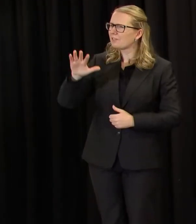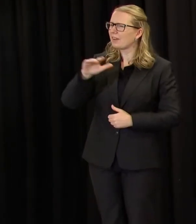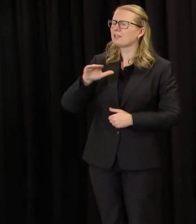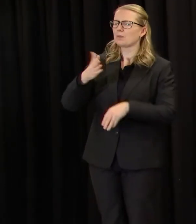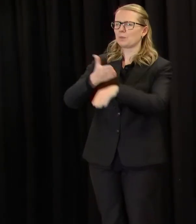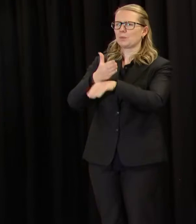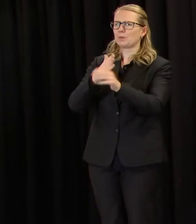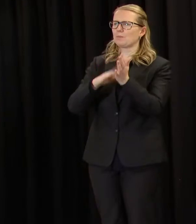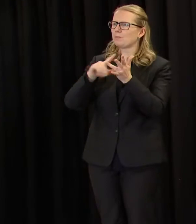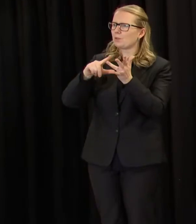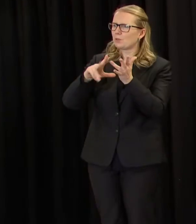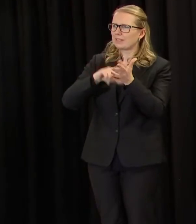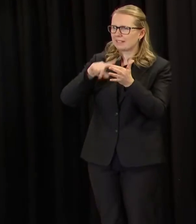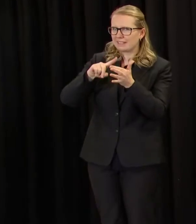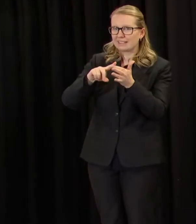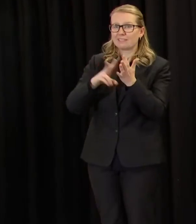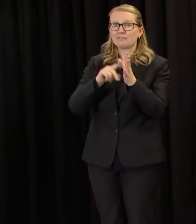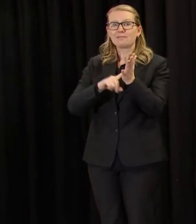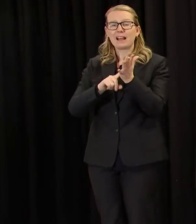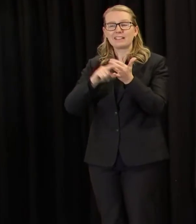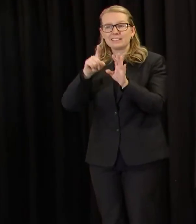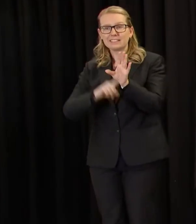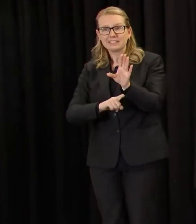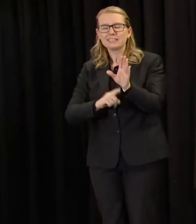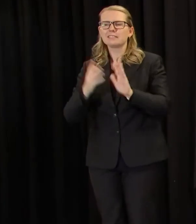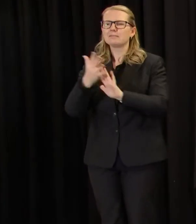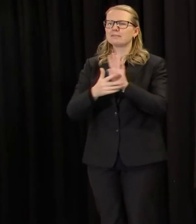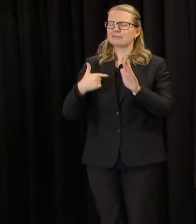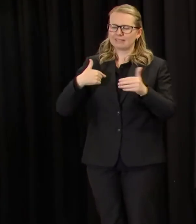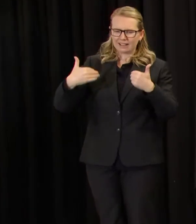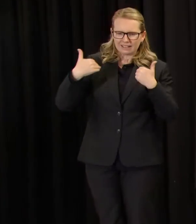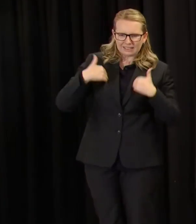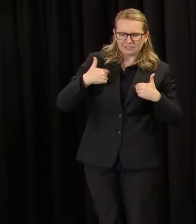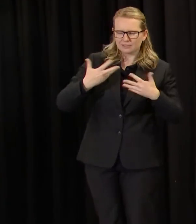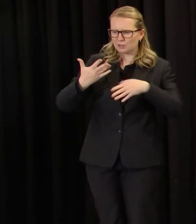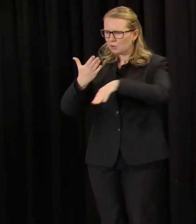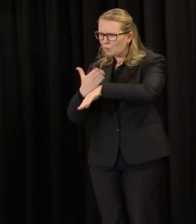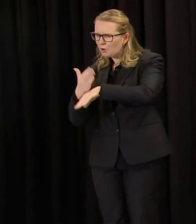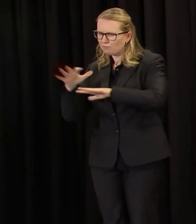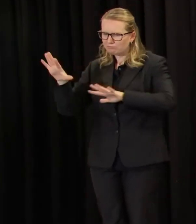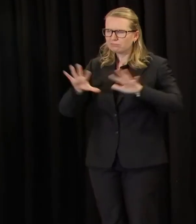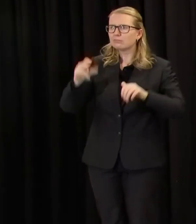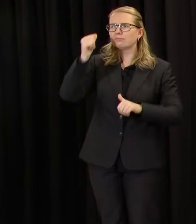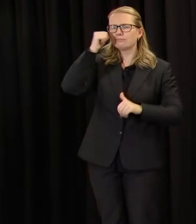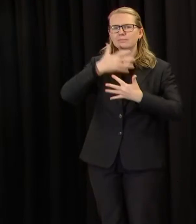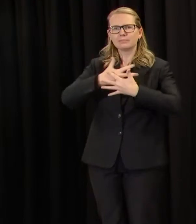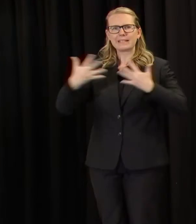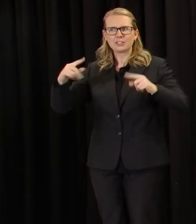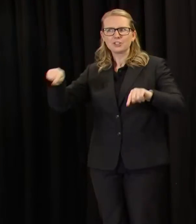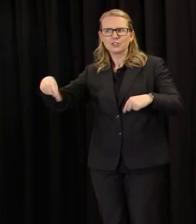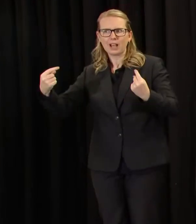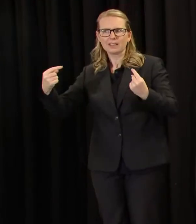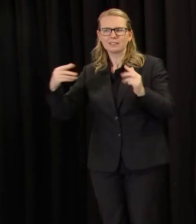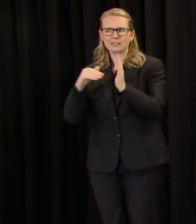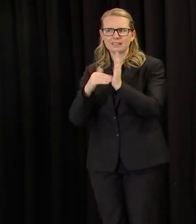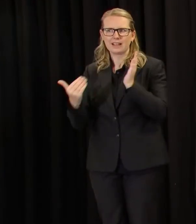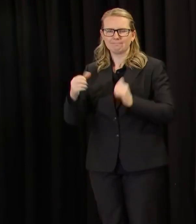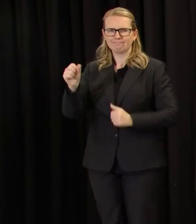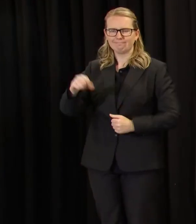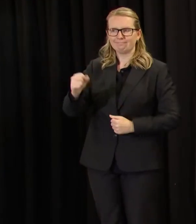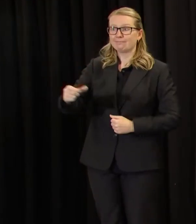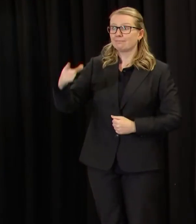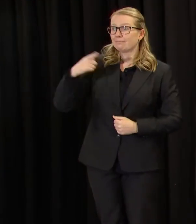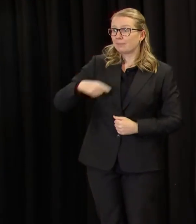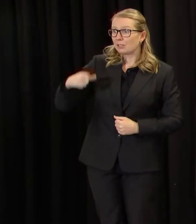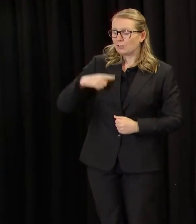Valley. So where I live and work at the moment is facing a really challenging situation. We have